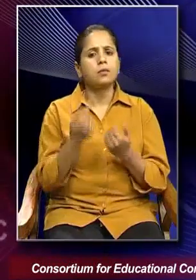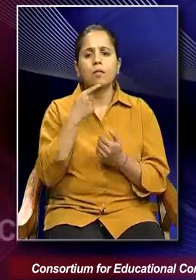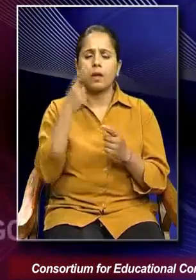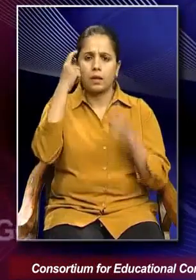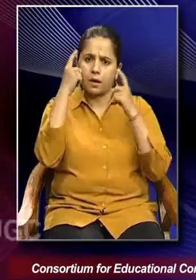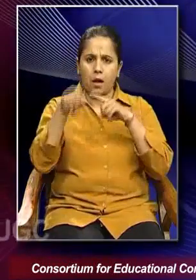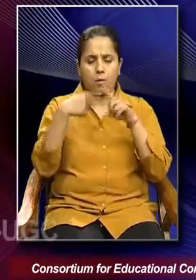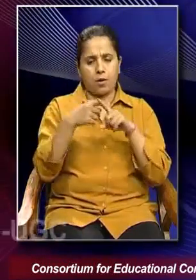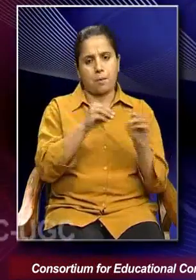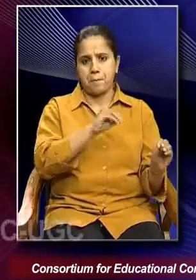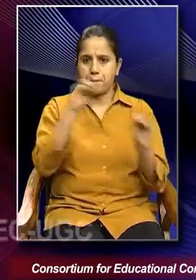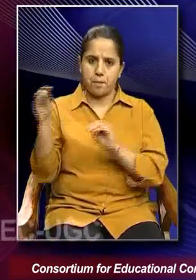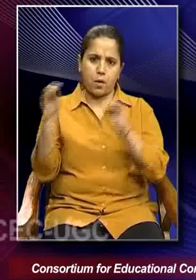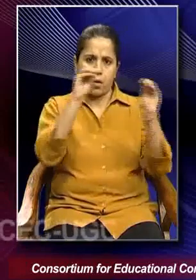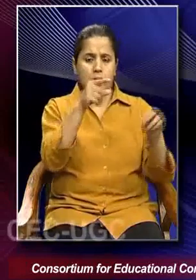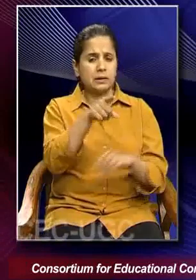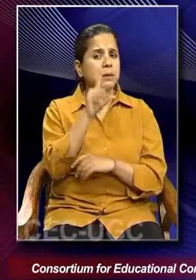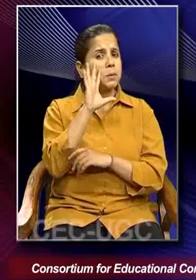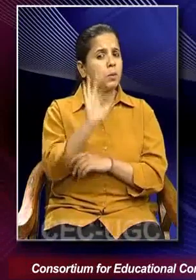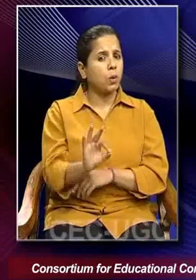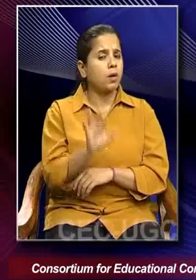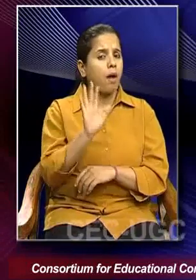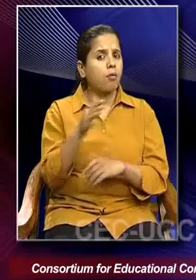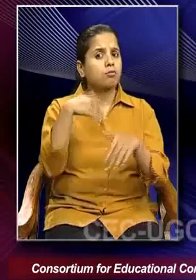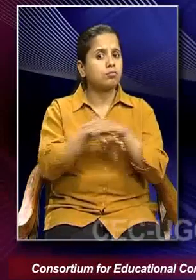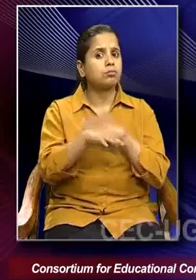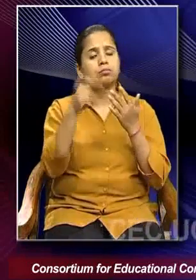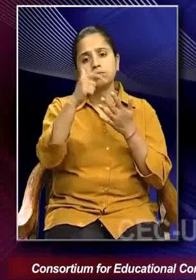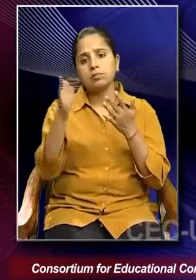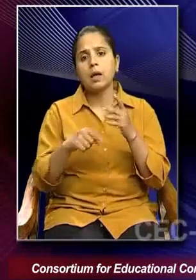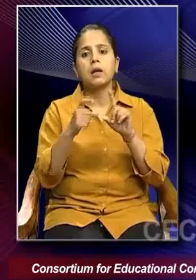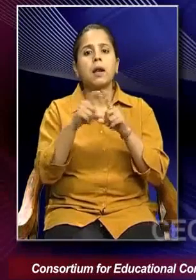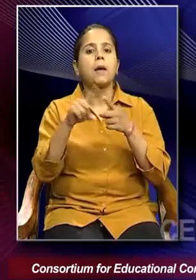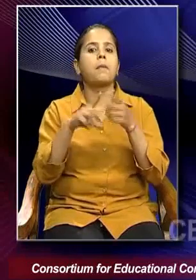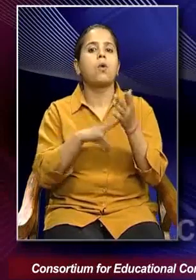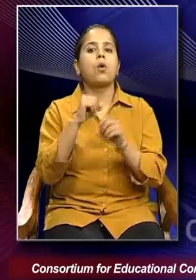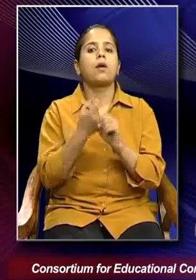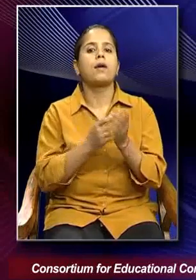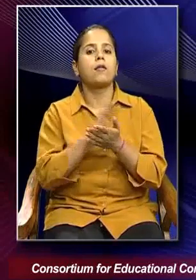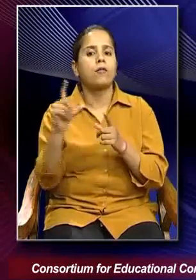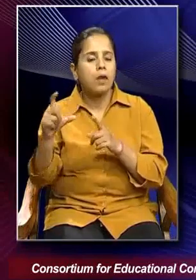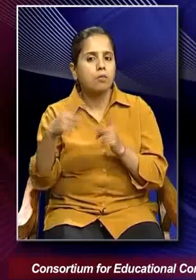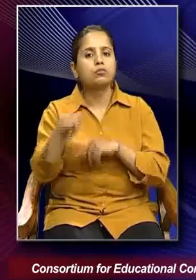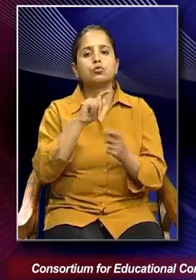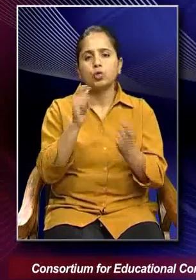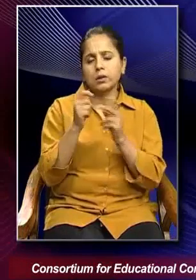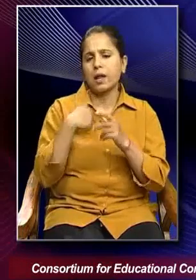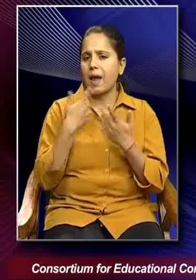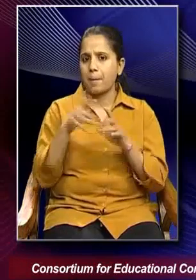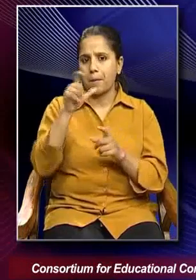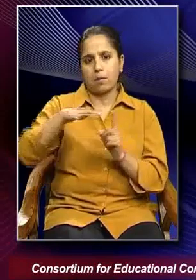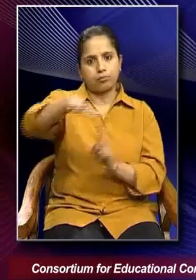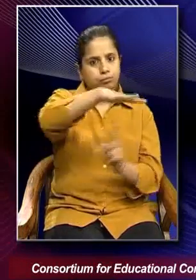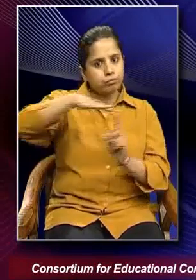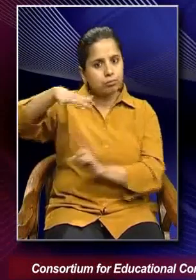thinking about migration, it is one of the important components of demographic changes that we observe in any population